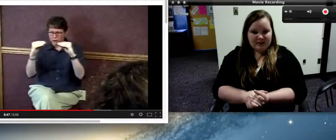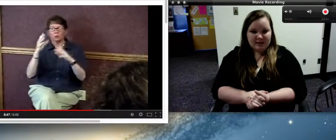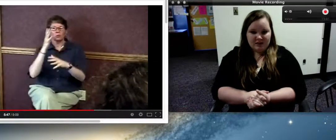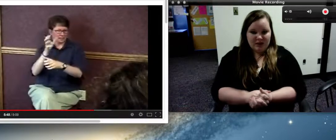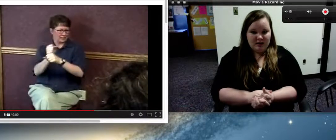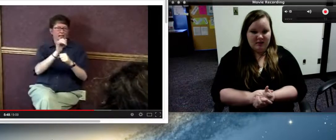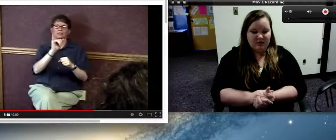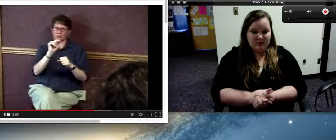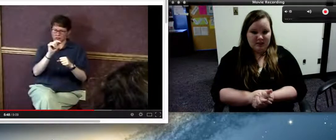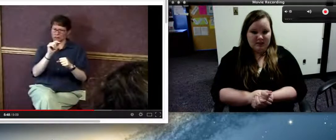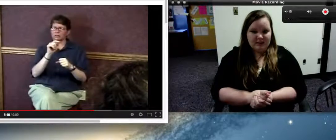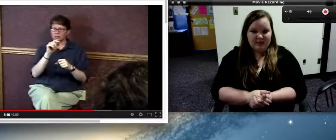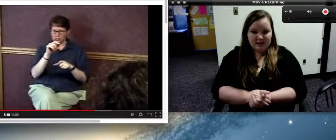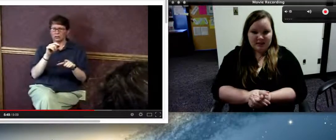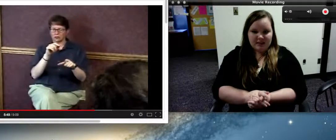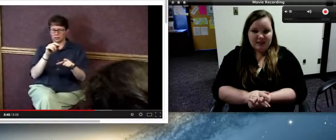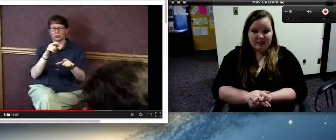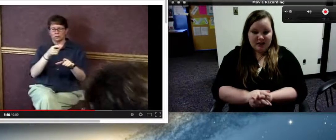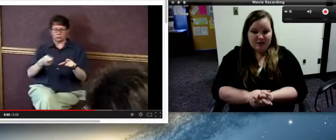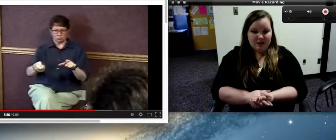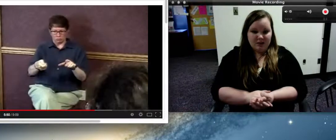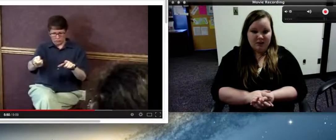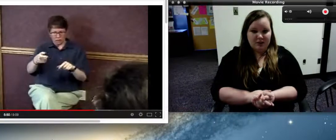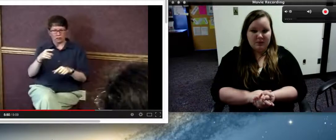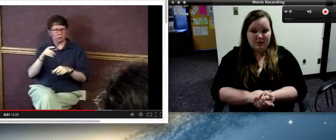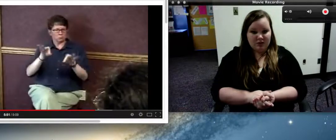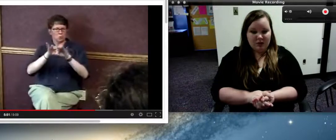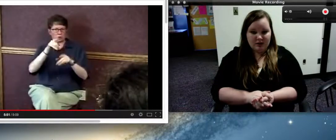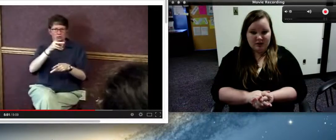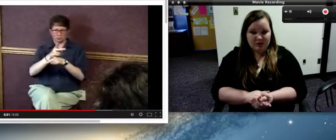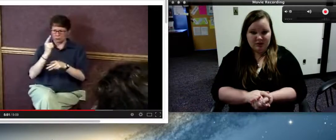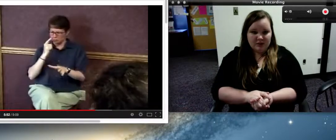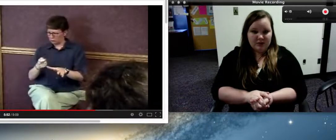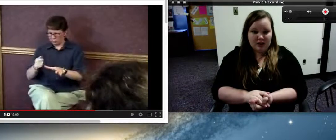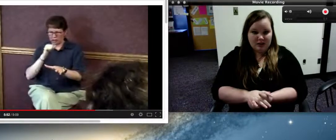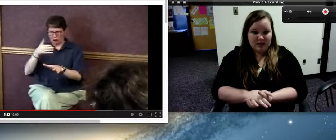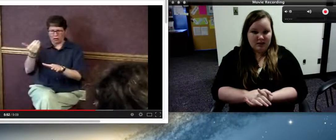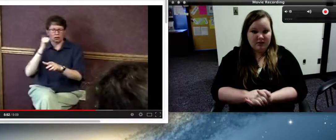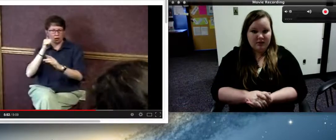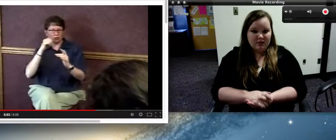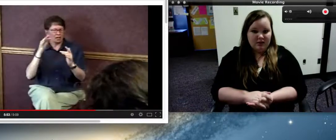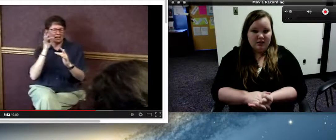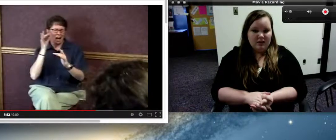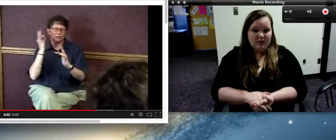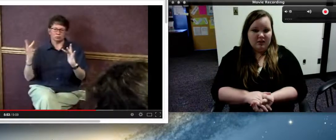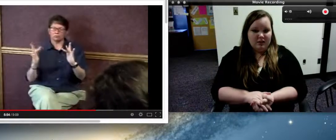Yes, that's right. To get feline leukemia, it requires nose-to-nose contact.